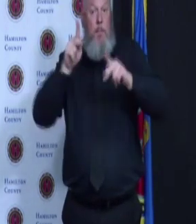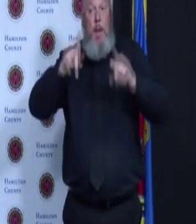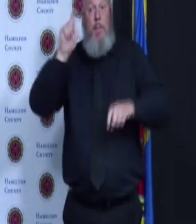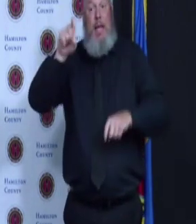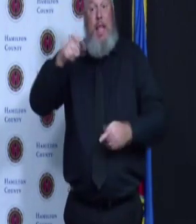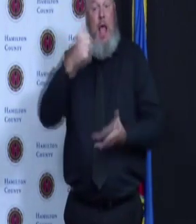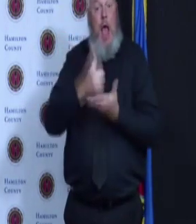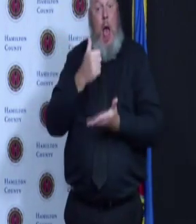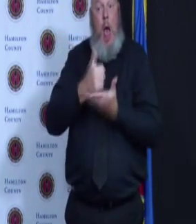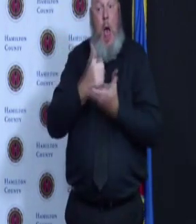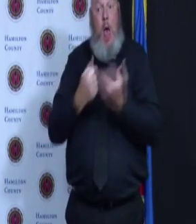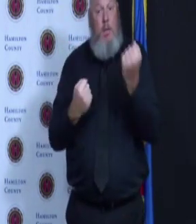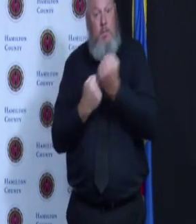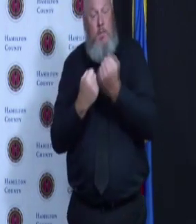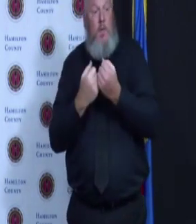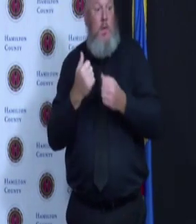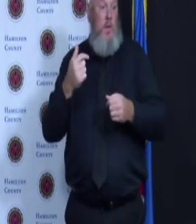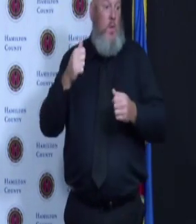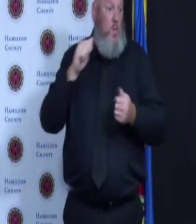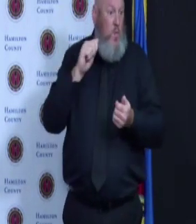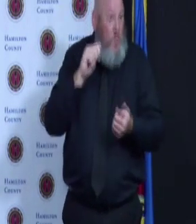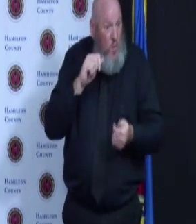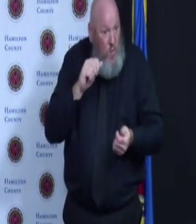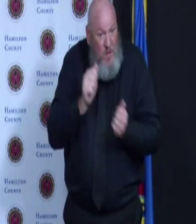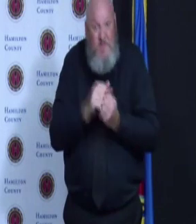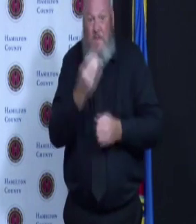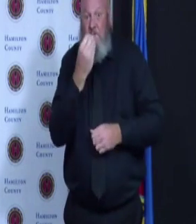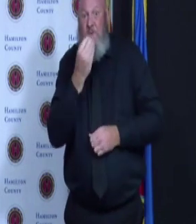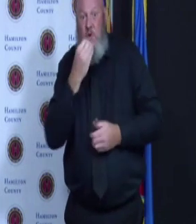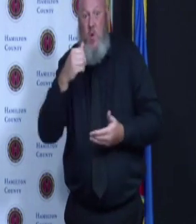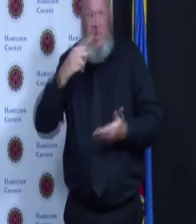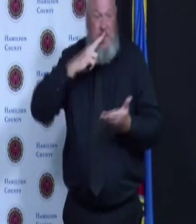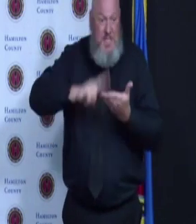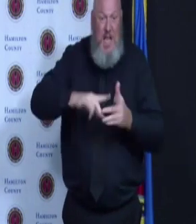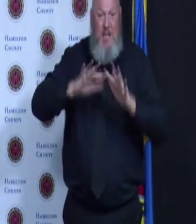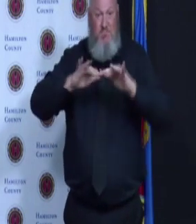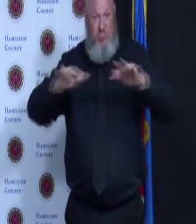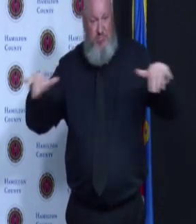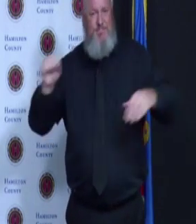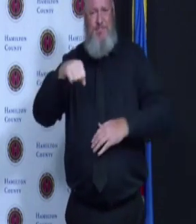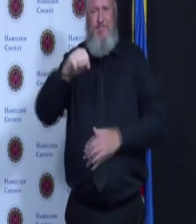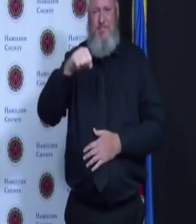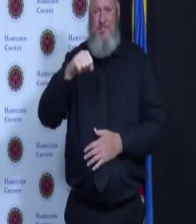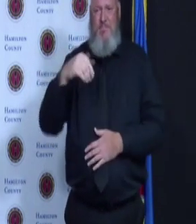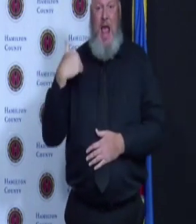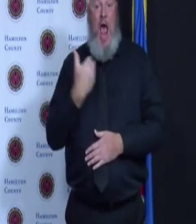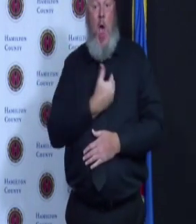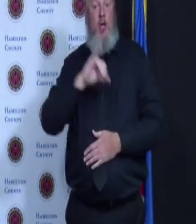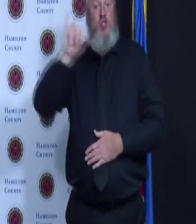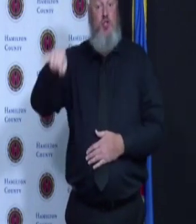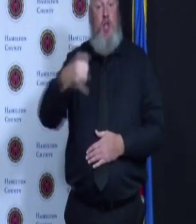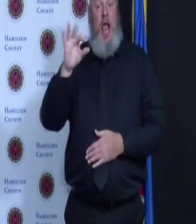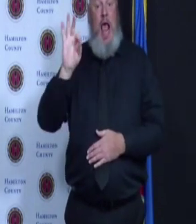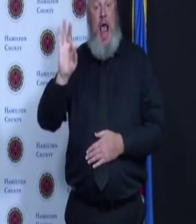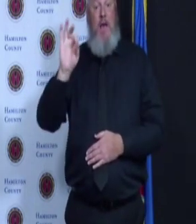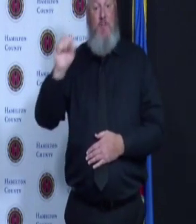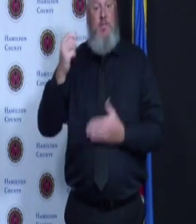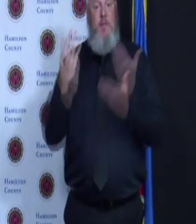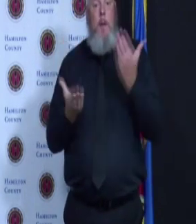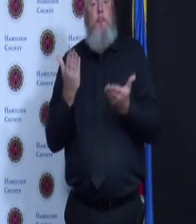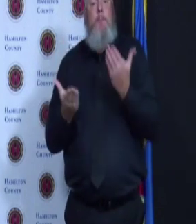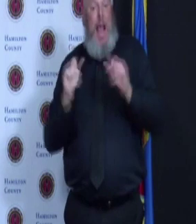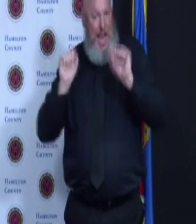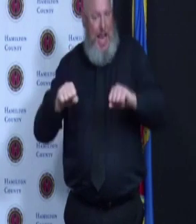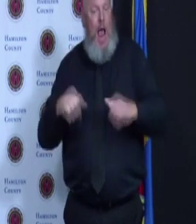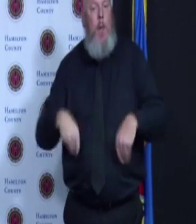food assistance. And so our local JFS office might be able to help. You do have to qualify for the assistance,